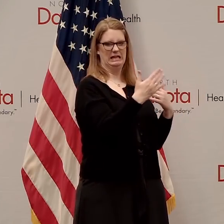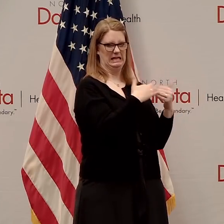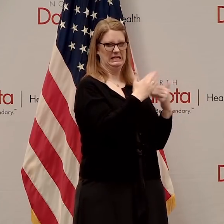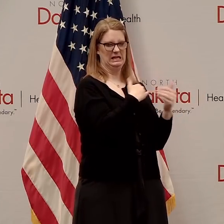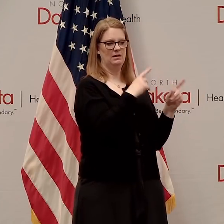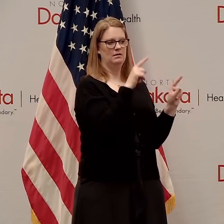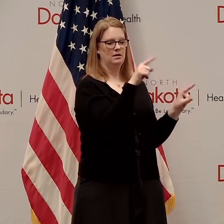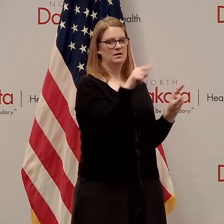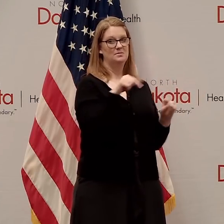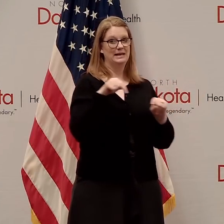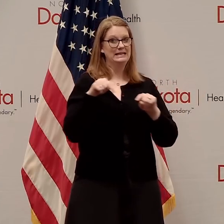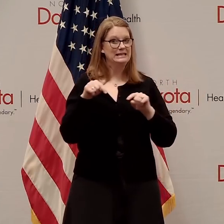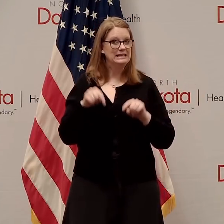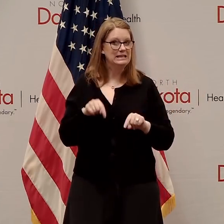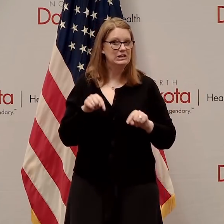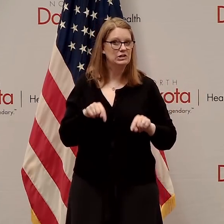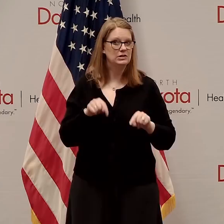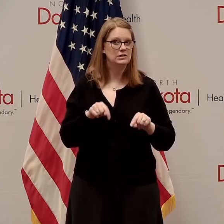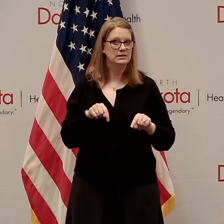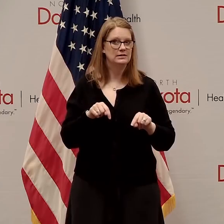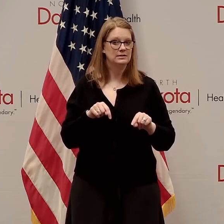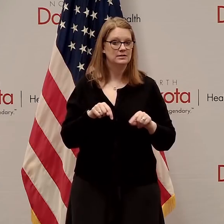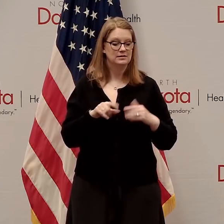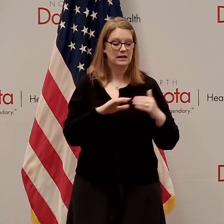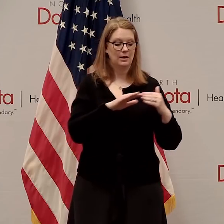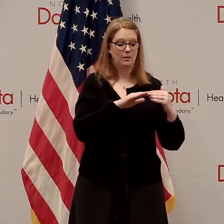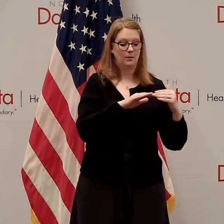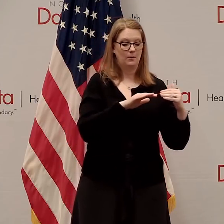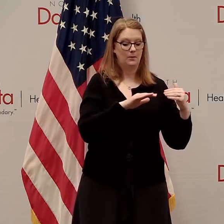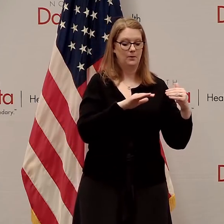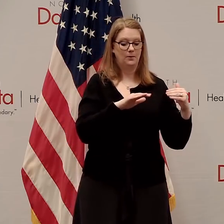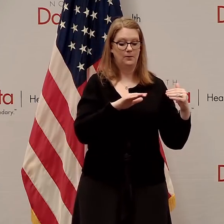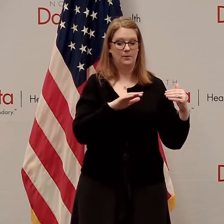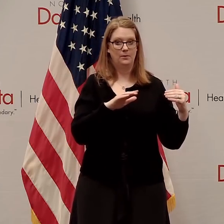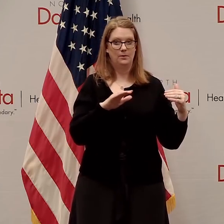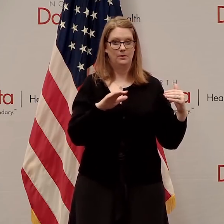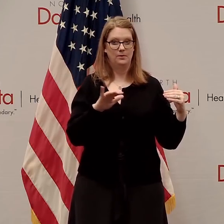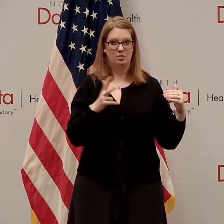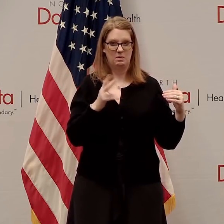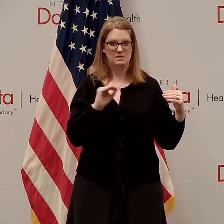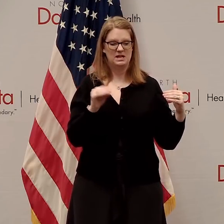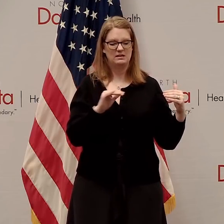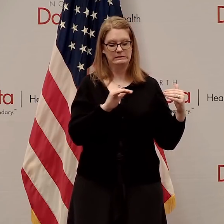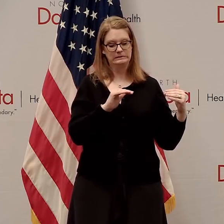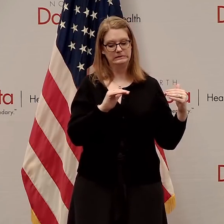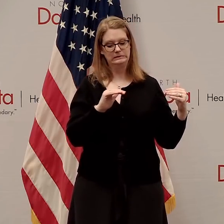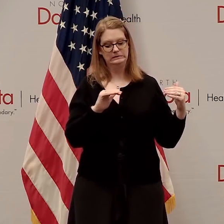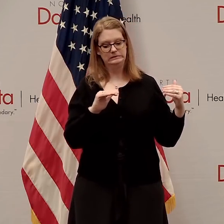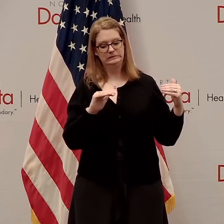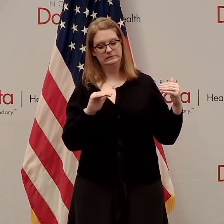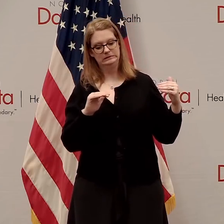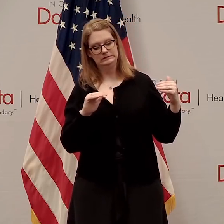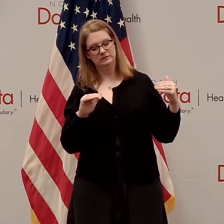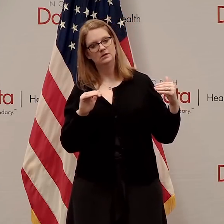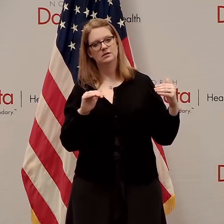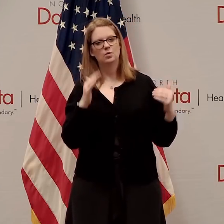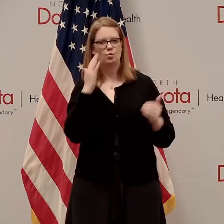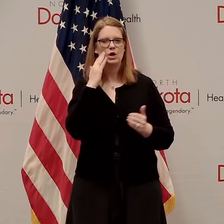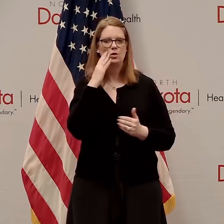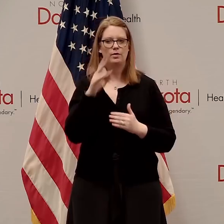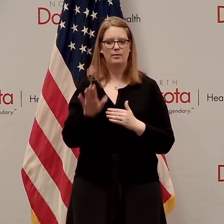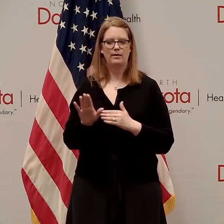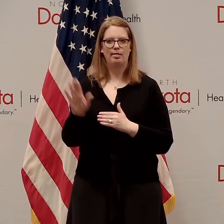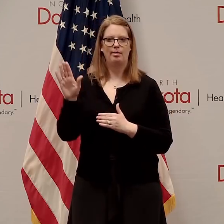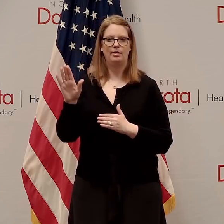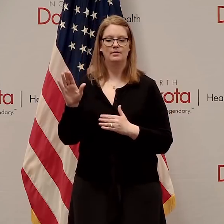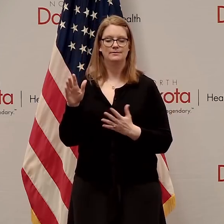we were doing just fantastic. But that's, again, it was inevitable there was going to be a curve some point in